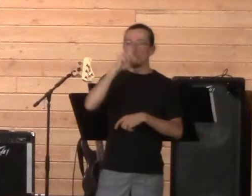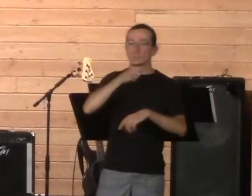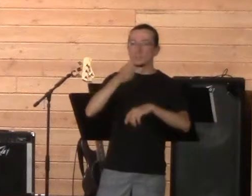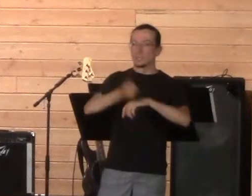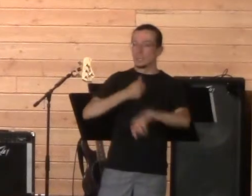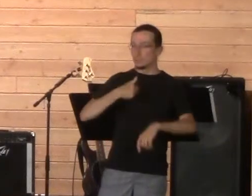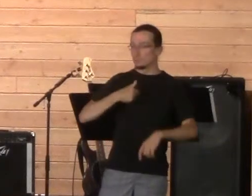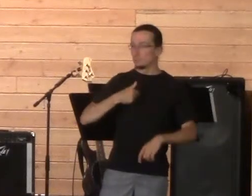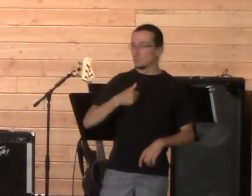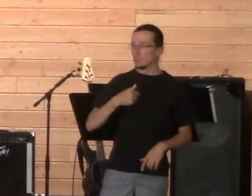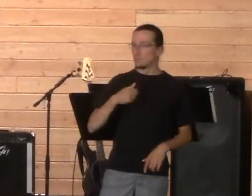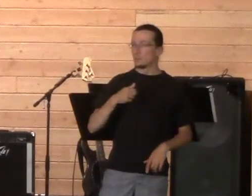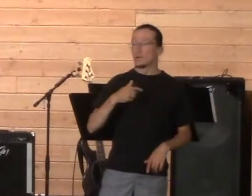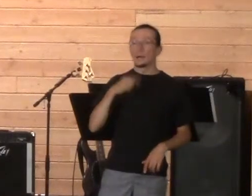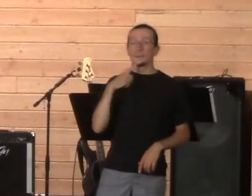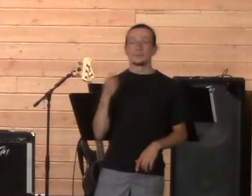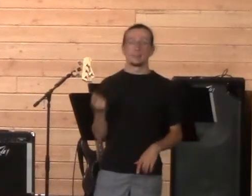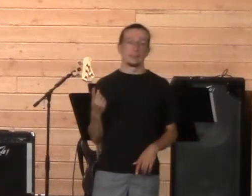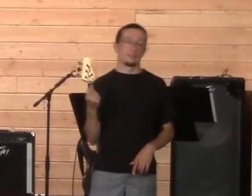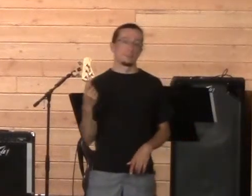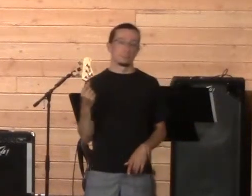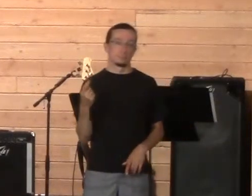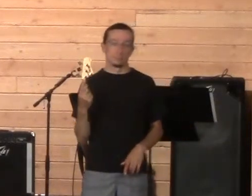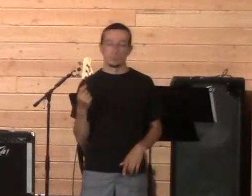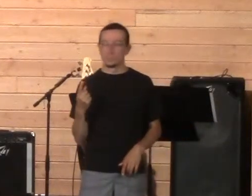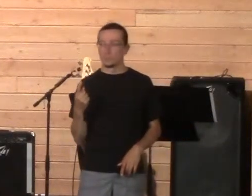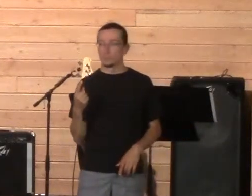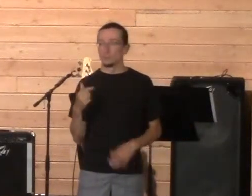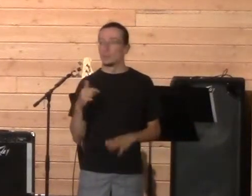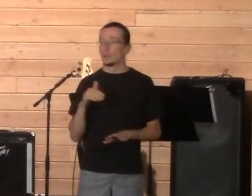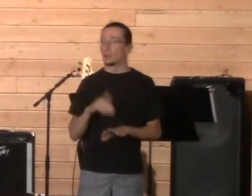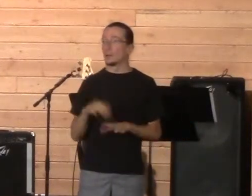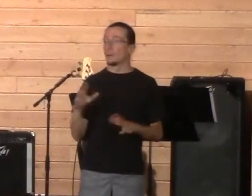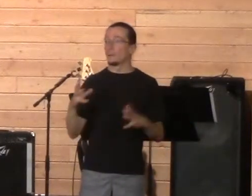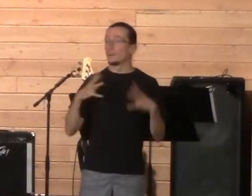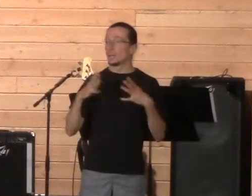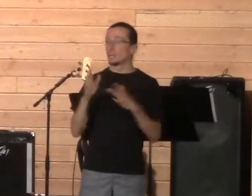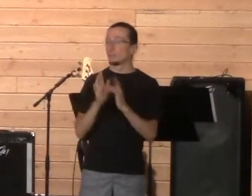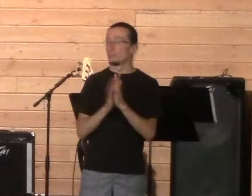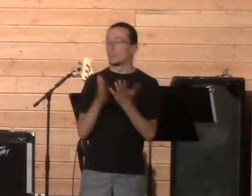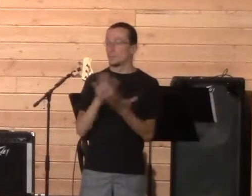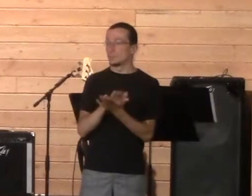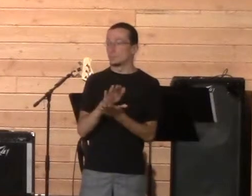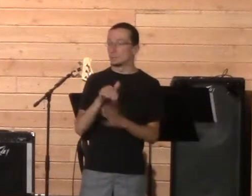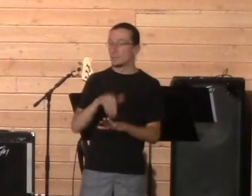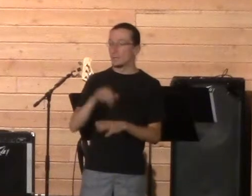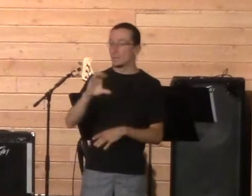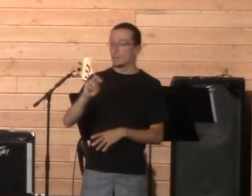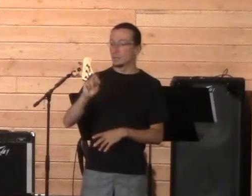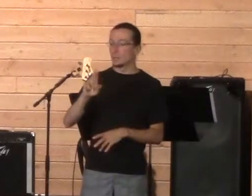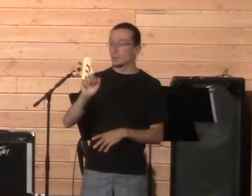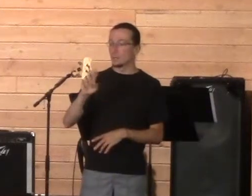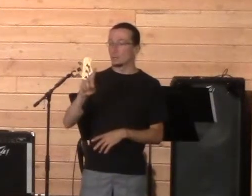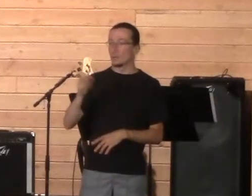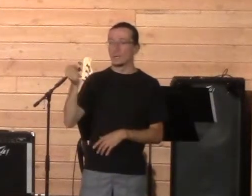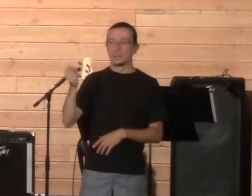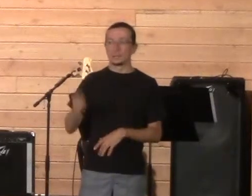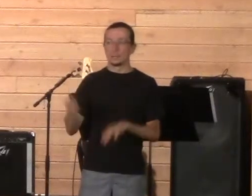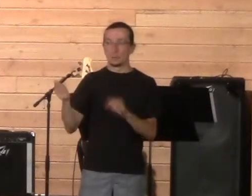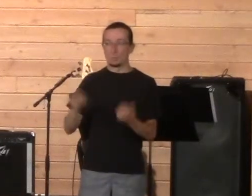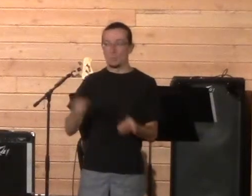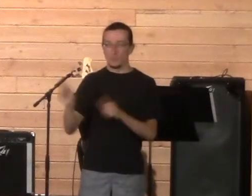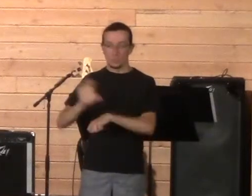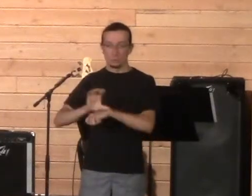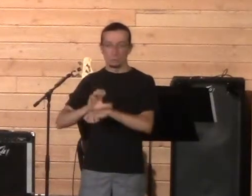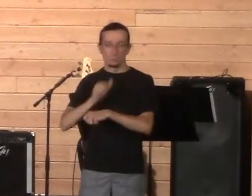story, but I was 11 years old at Vacation Bible School at the Conrad Baptist Church, Southern Baptist. I don't know why it was